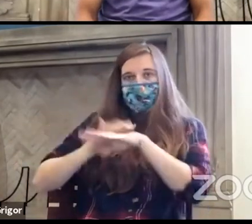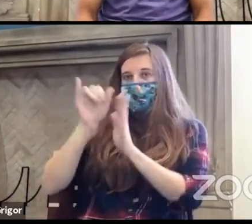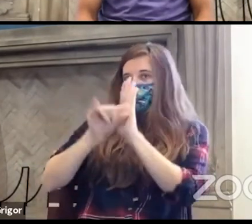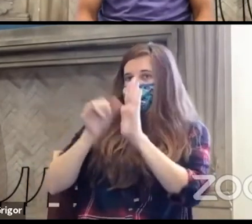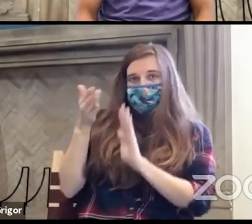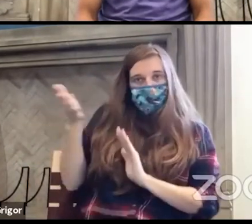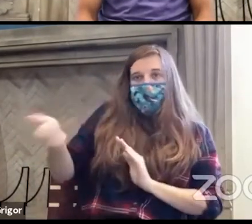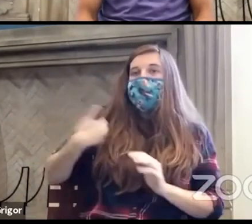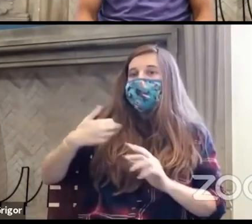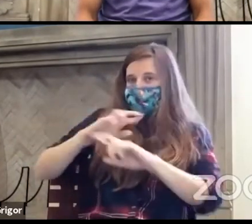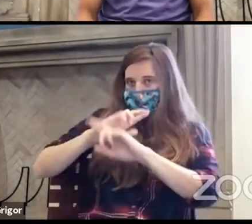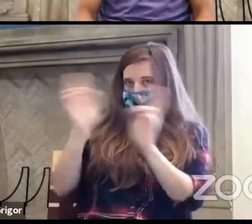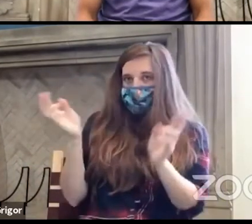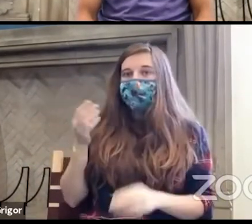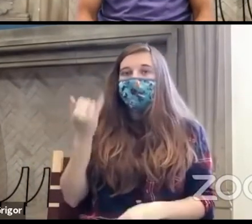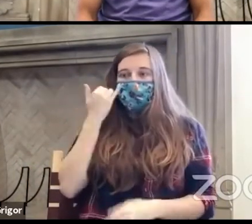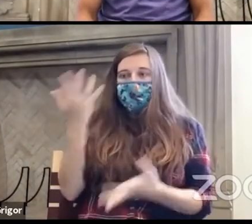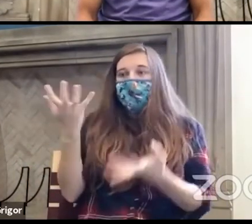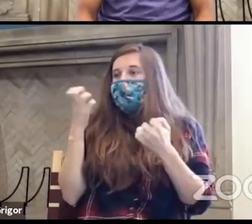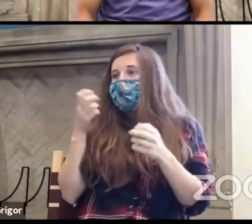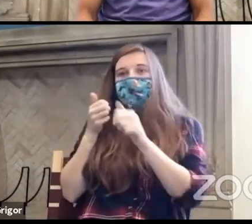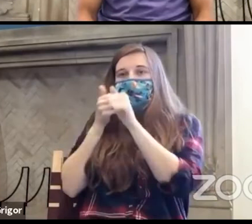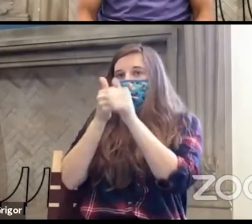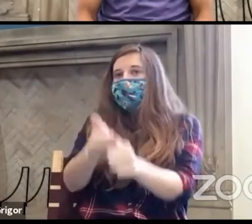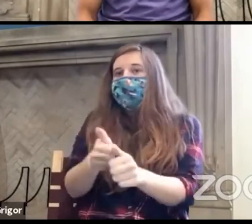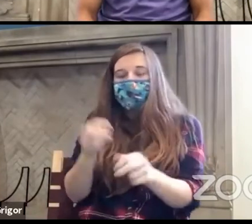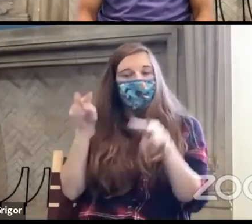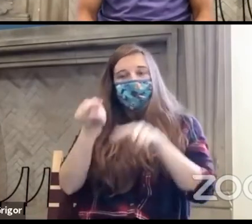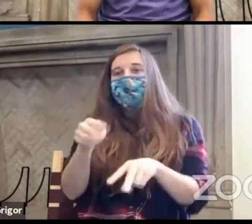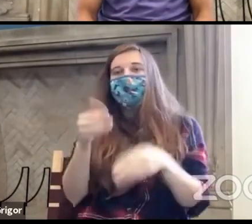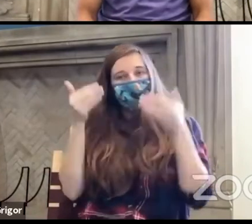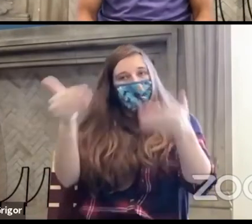So you could go and watch them and follow us on YouTube.